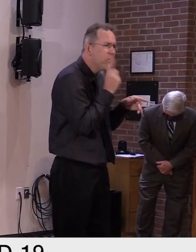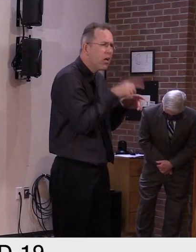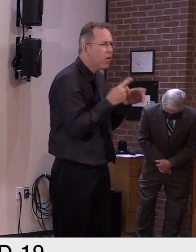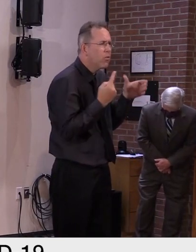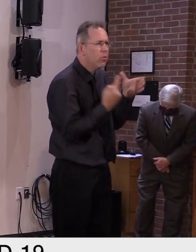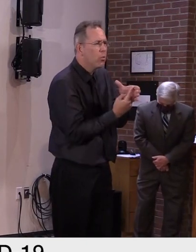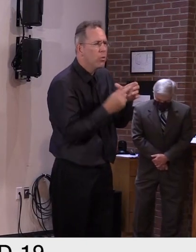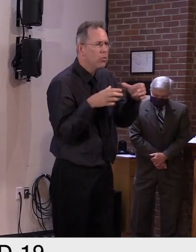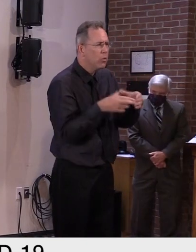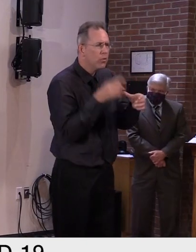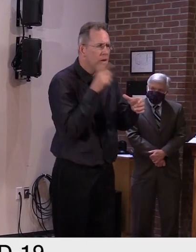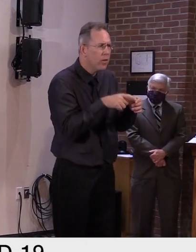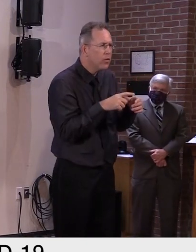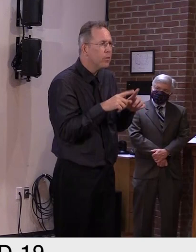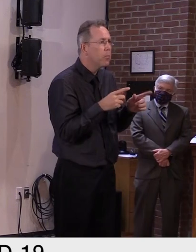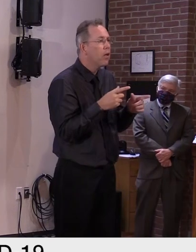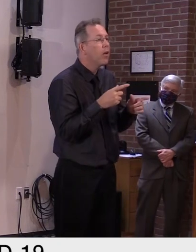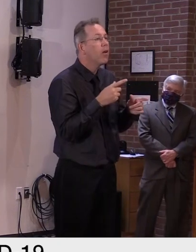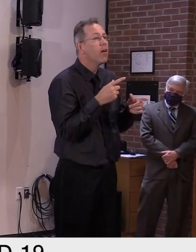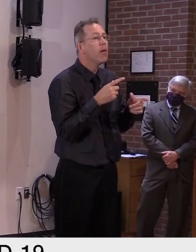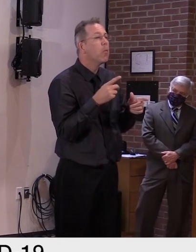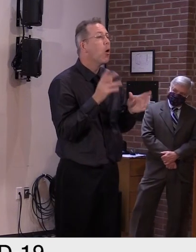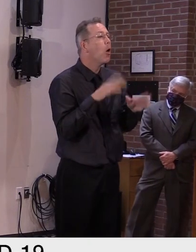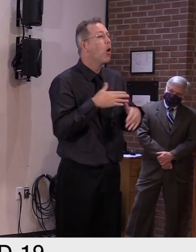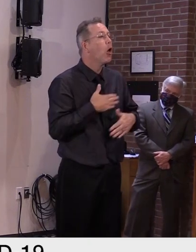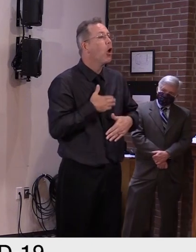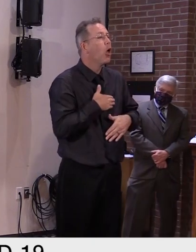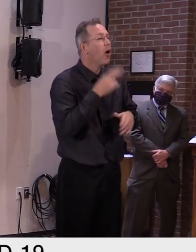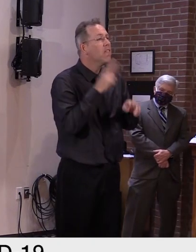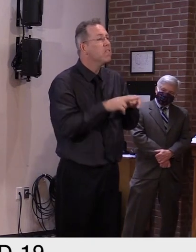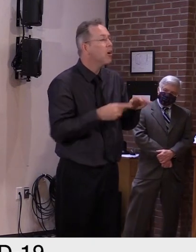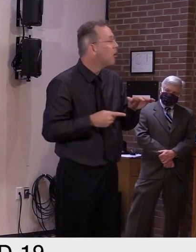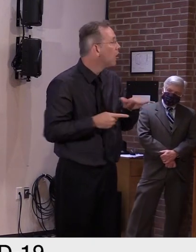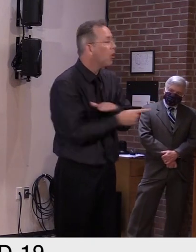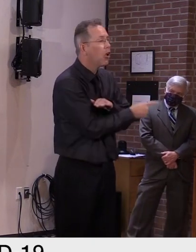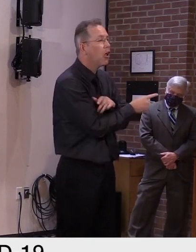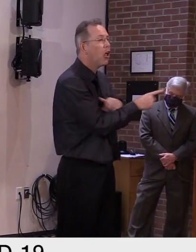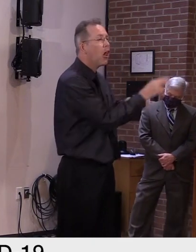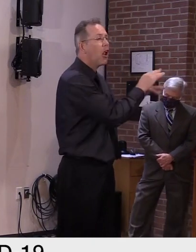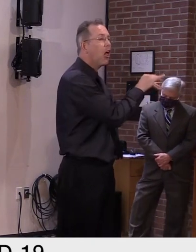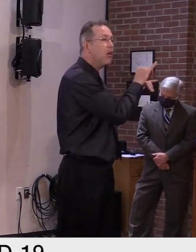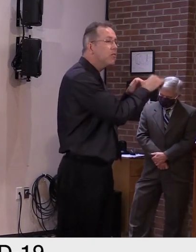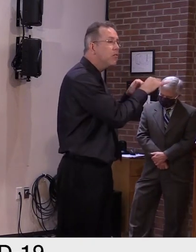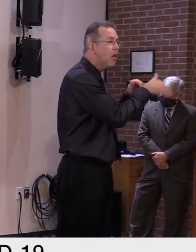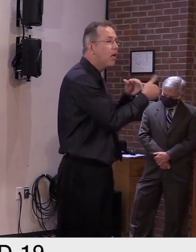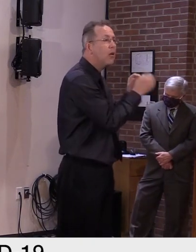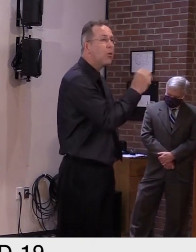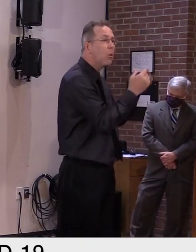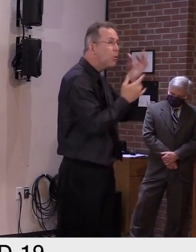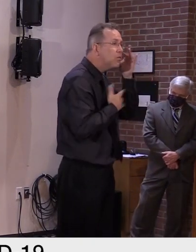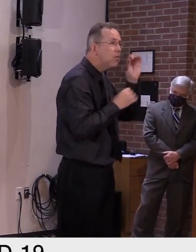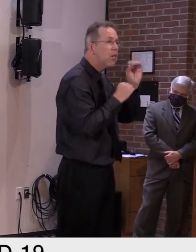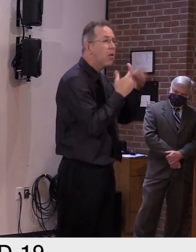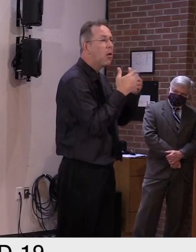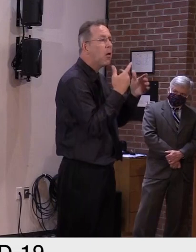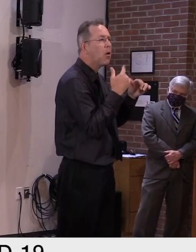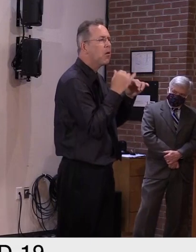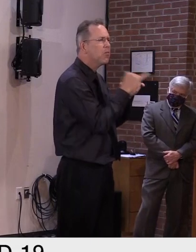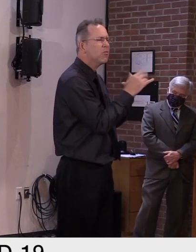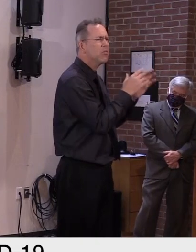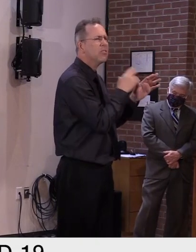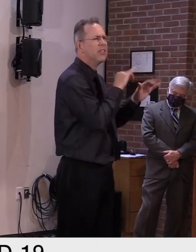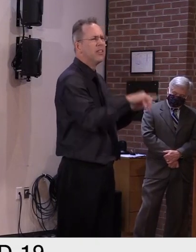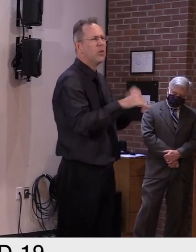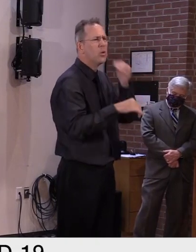But if it's unnecessary, if you don't have to go to Grafton, you don't have to go to New Hampshire, you shouldn't. I think that's basically,